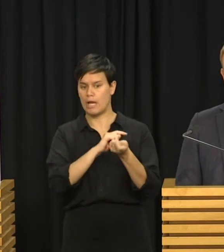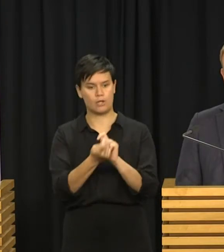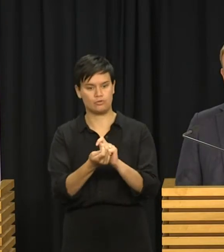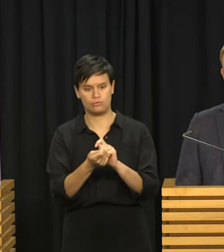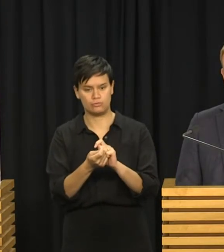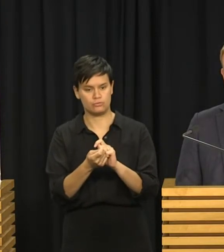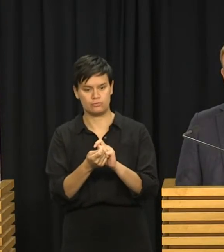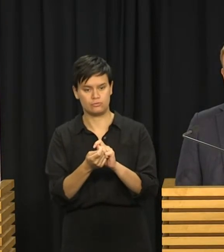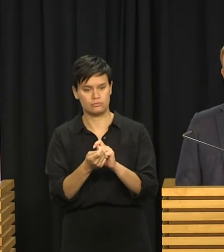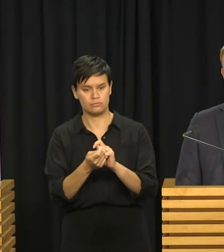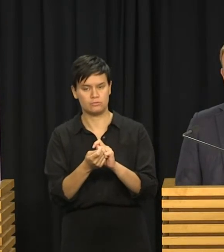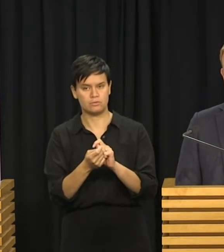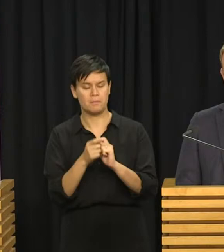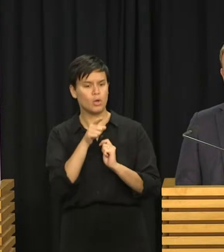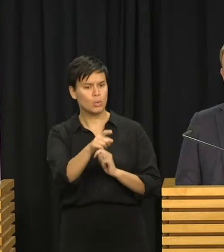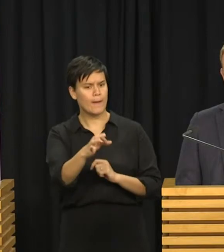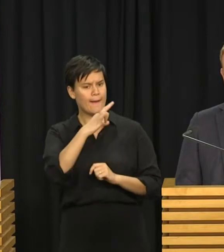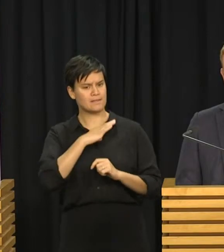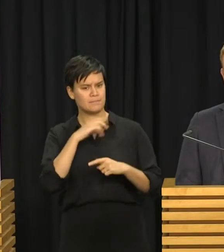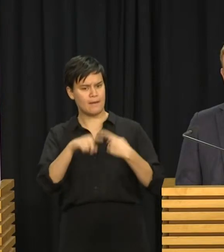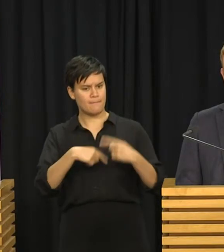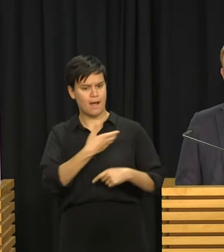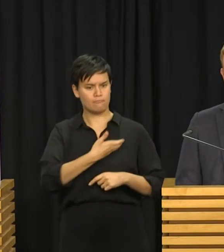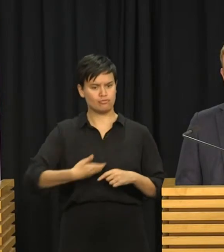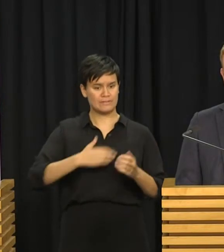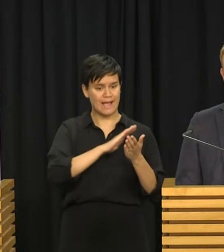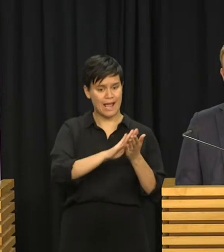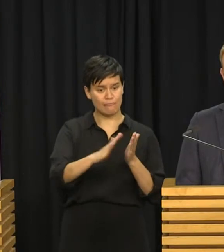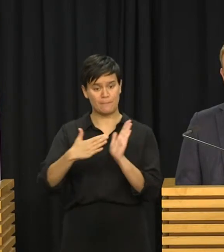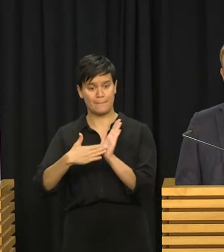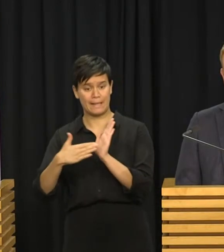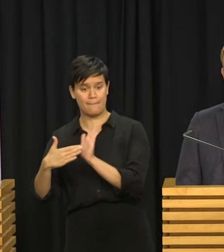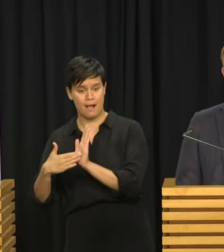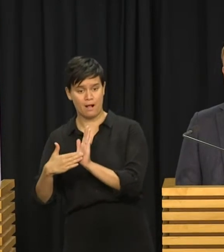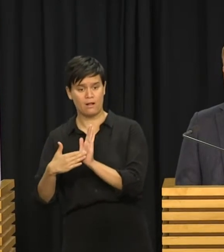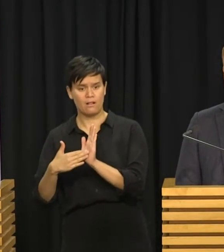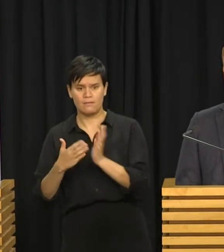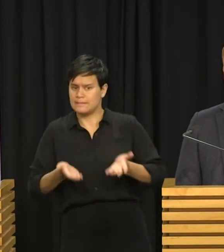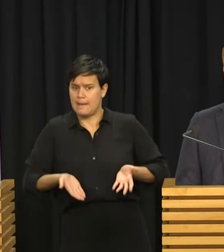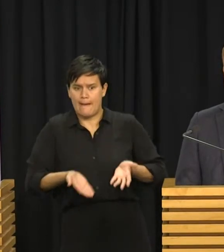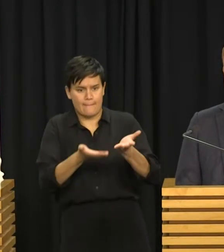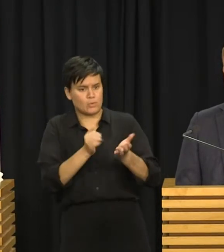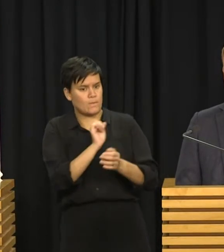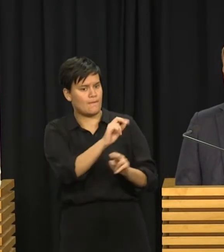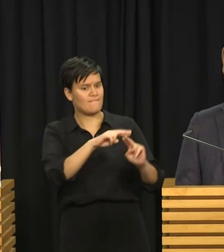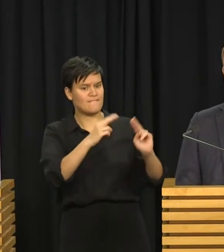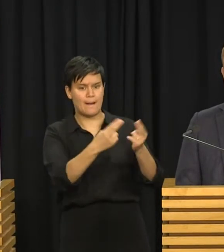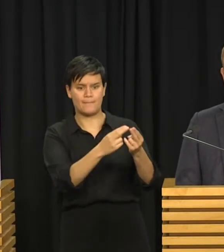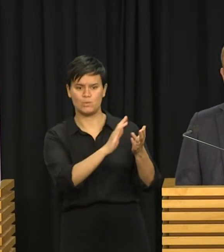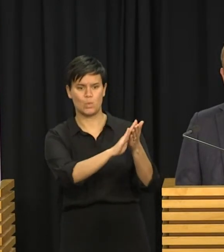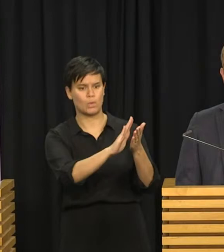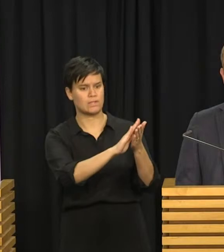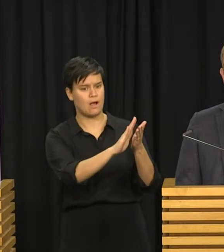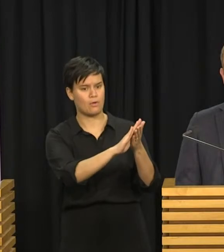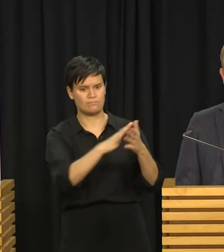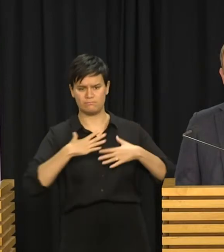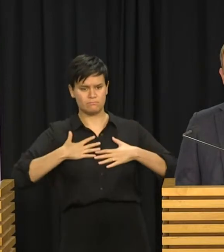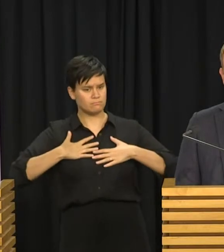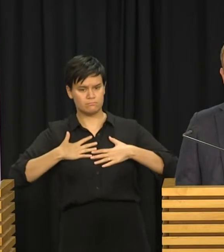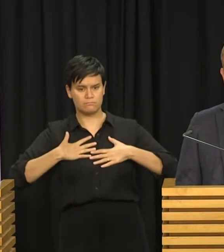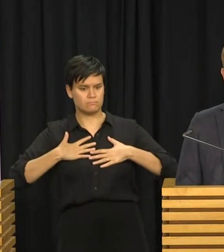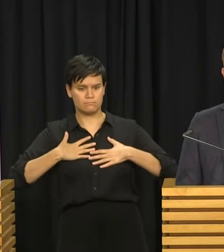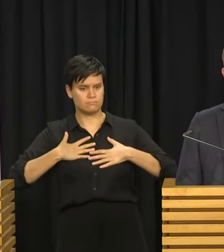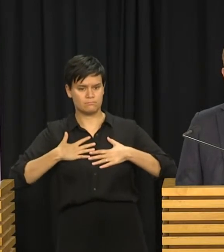ultimately what you've asked me about, though, I still see as matters for Meghan and Harry, rather than something that you'll want